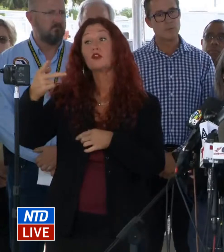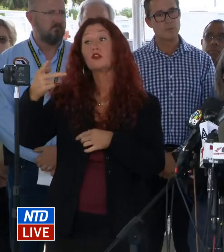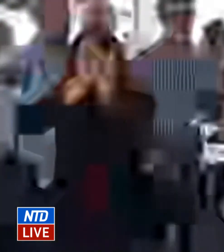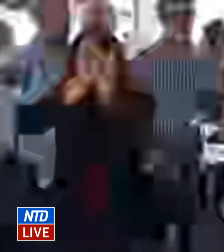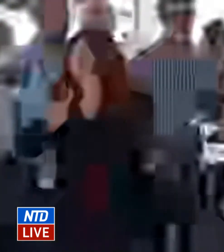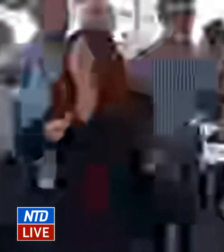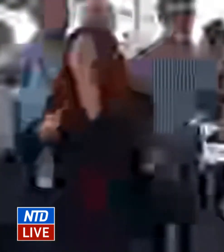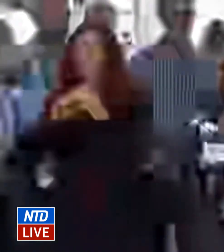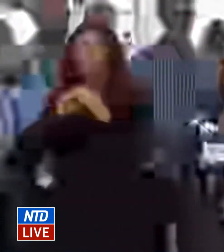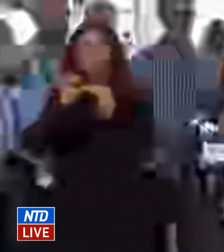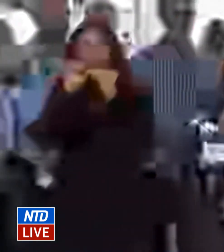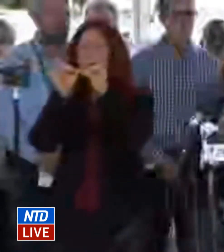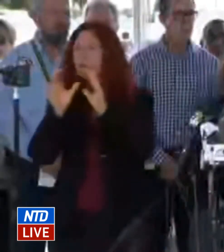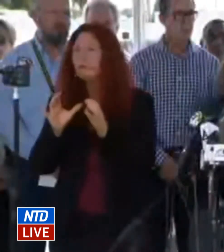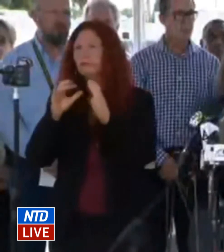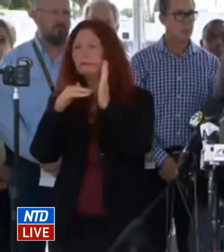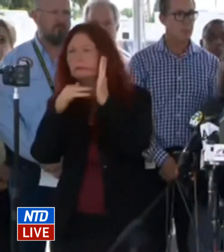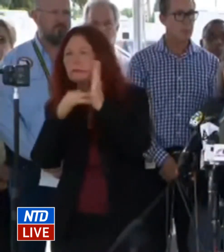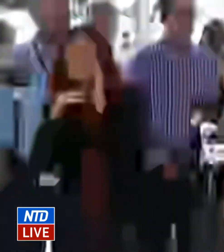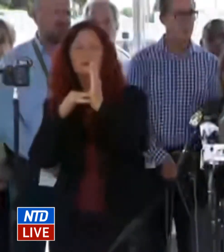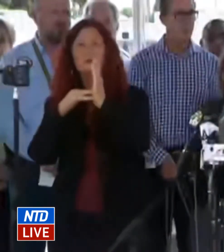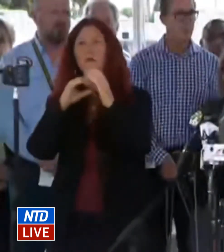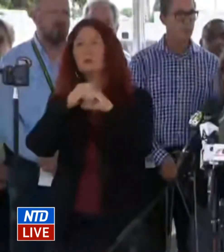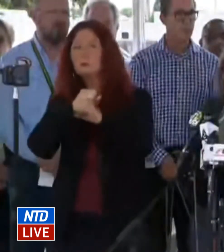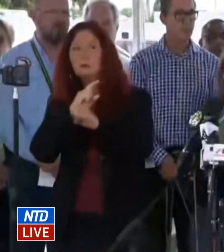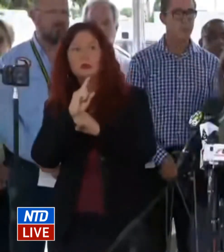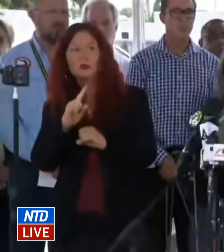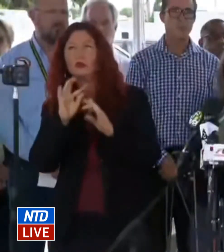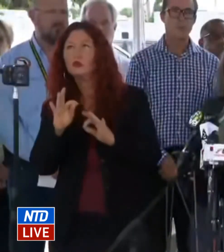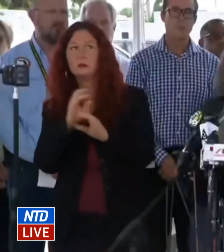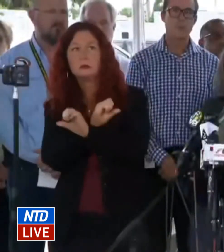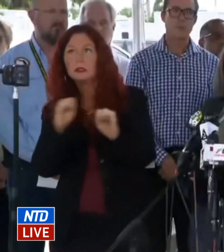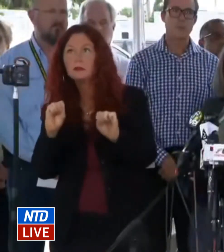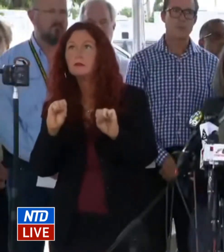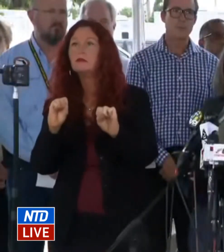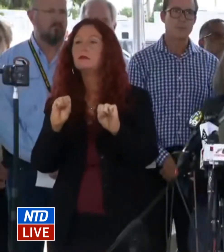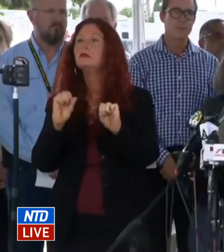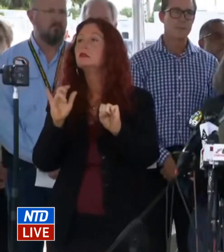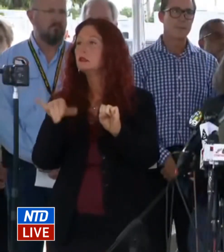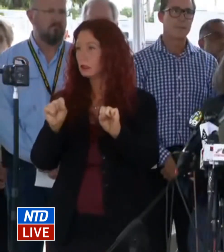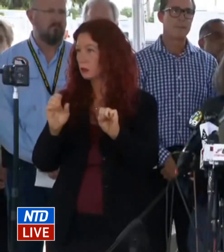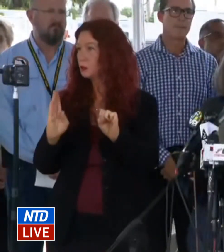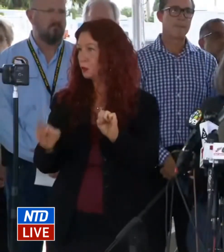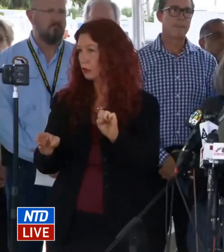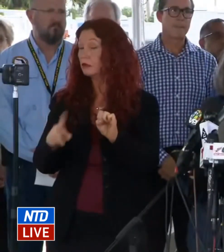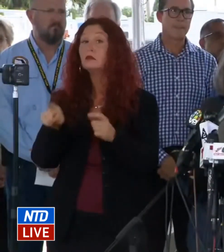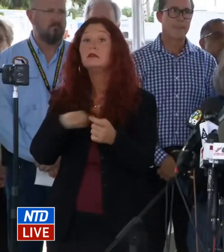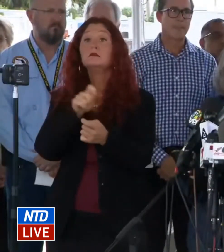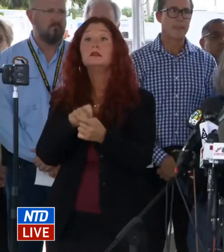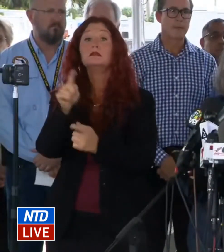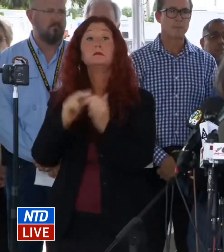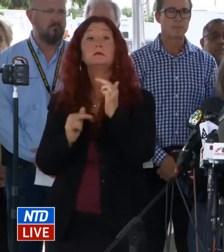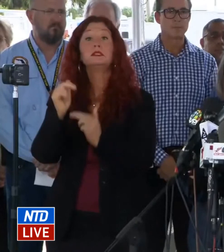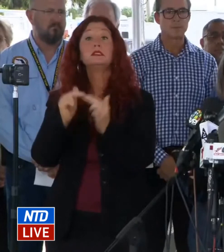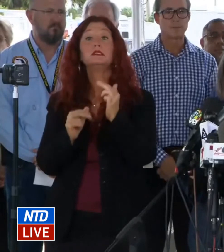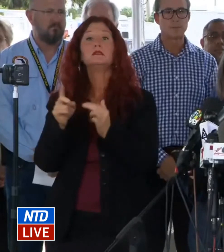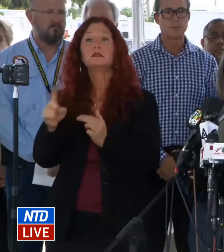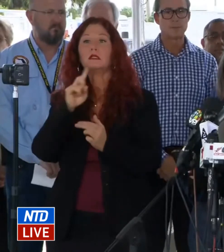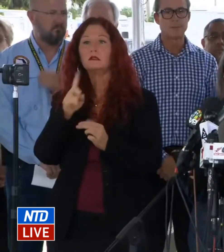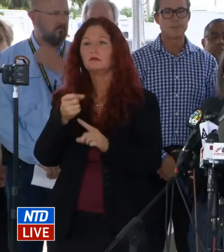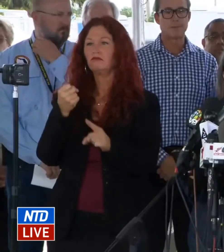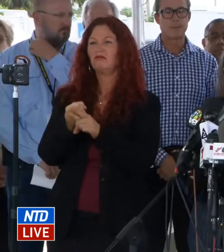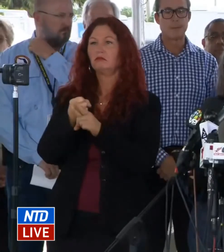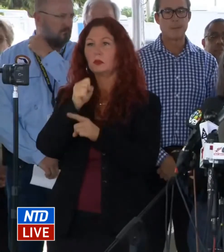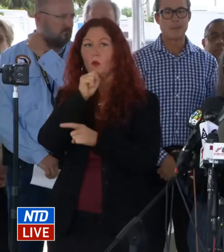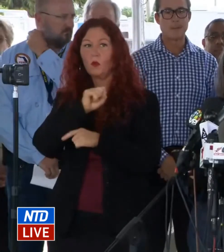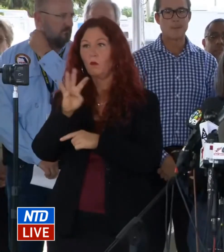Identify and address any outstanding issues with the buildings that have not yet completed their 40-year certification process. That's our priority